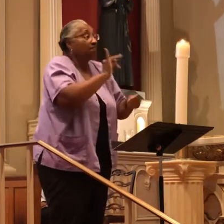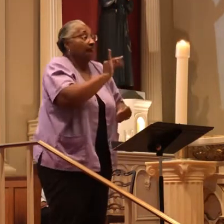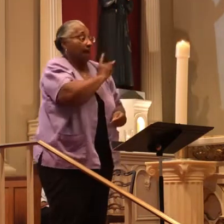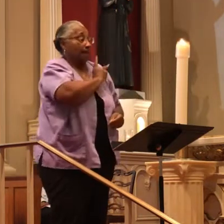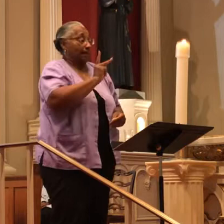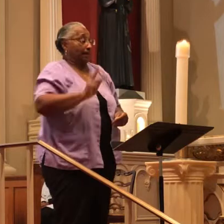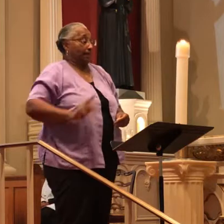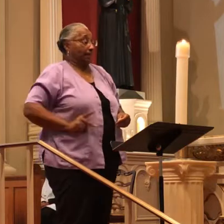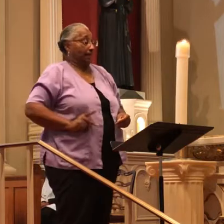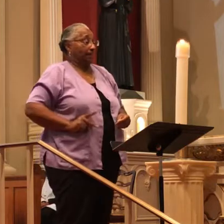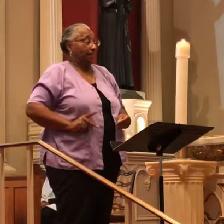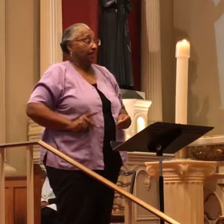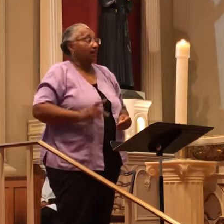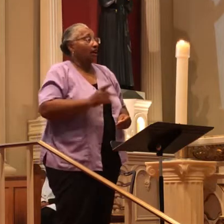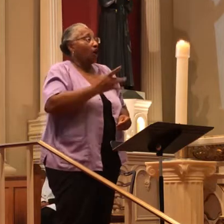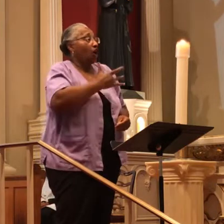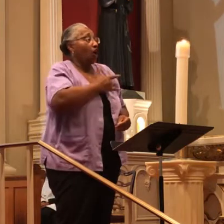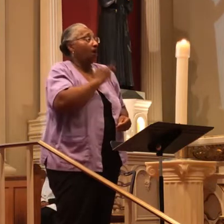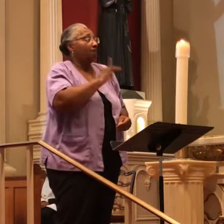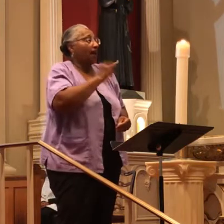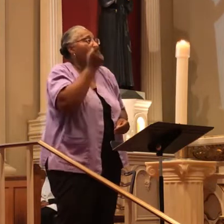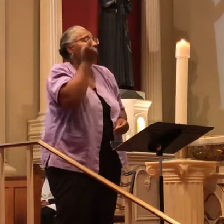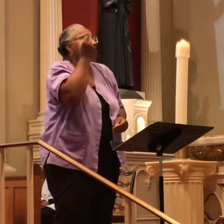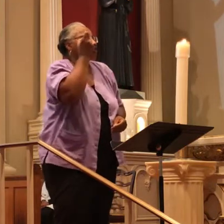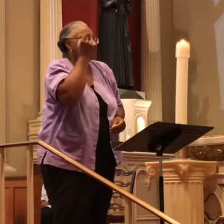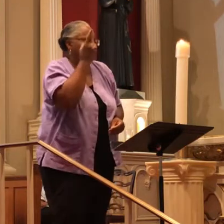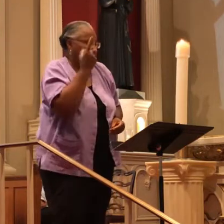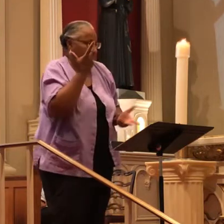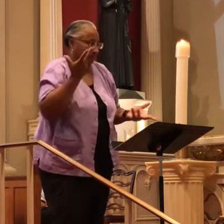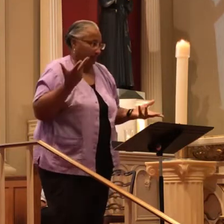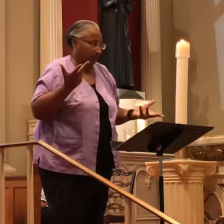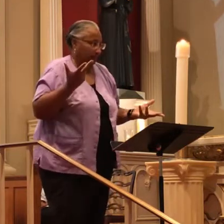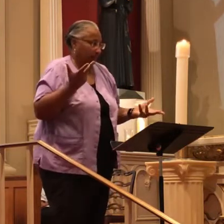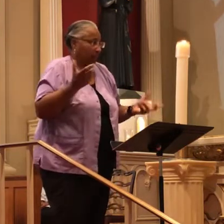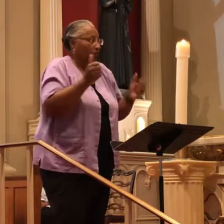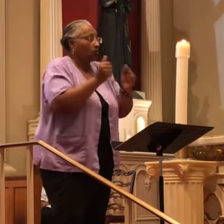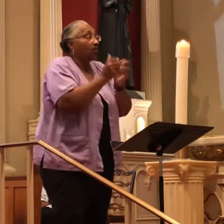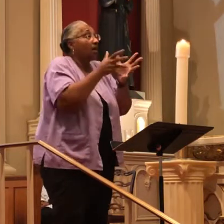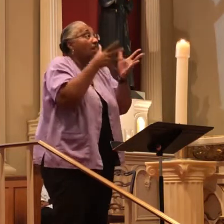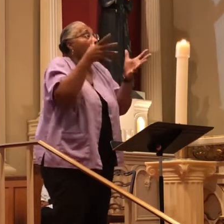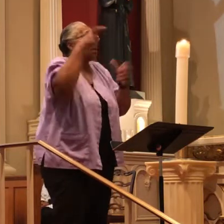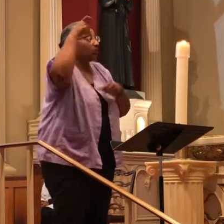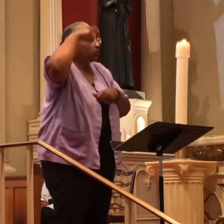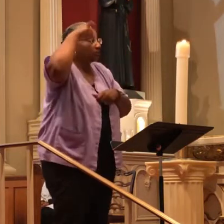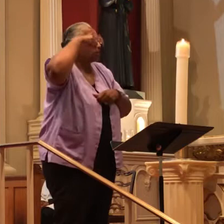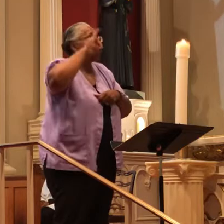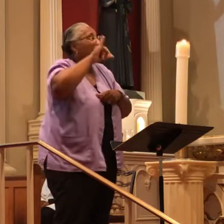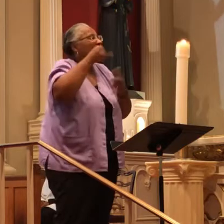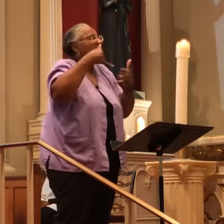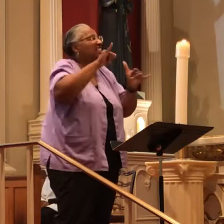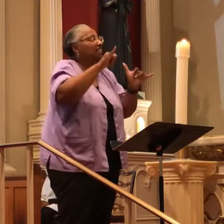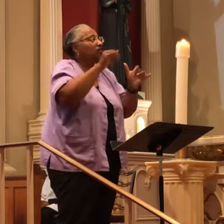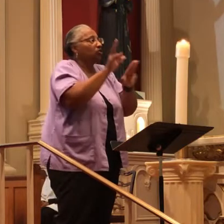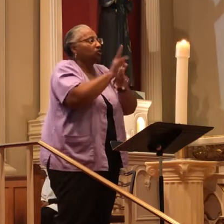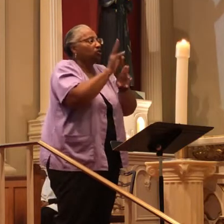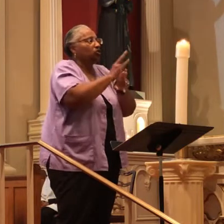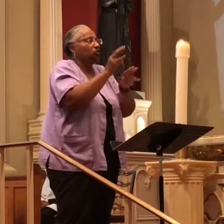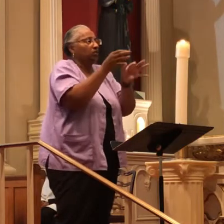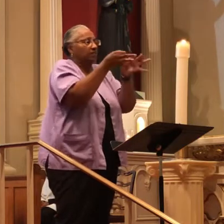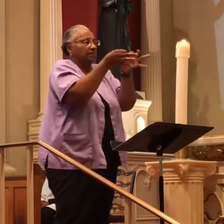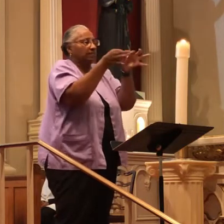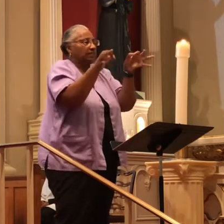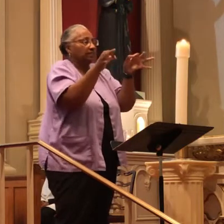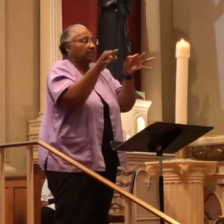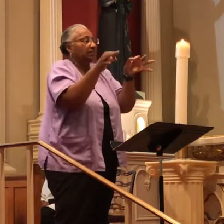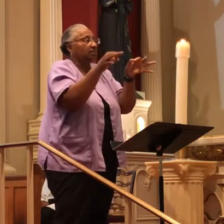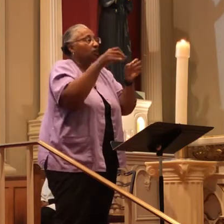associated this passage with what we call the wisdom of Solomon. We still talk about that phrase, the wisdom of Solomon. Actually, if